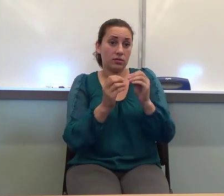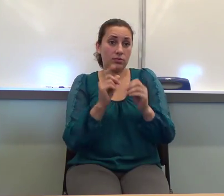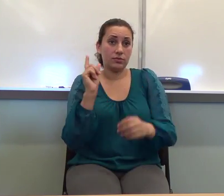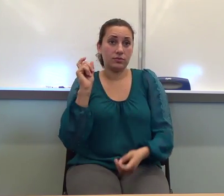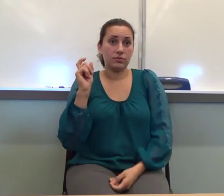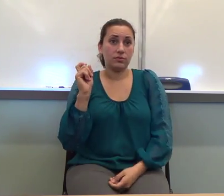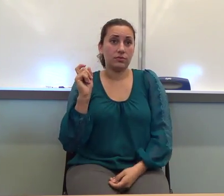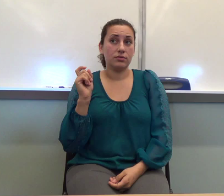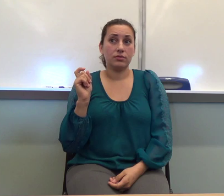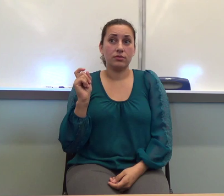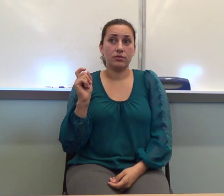5.1?